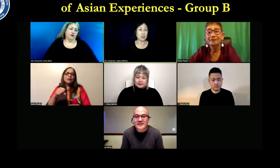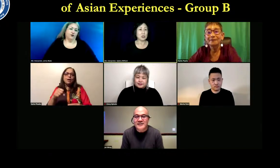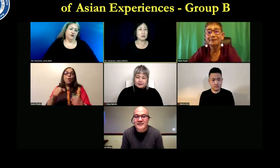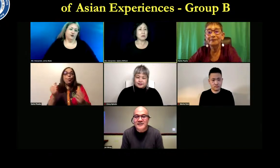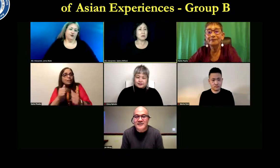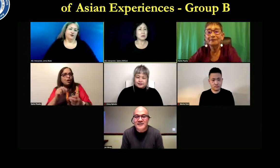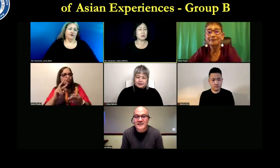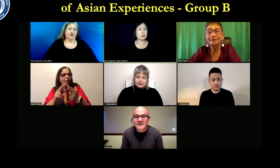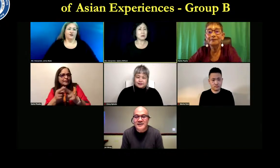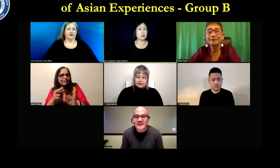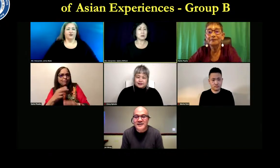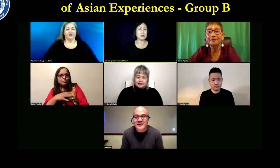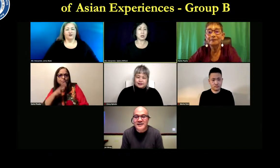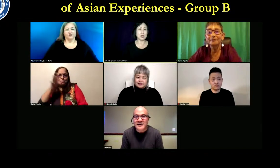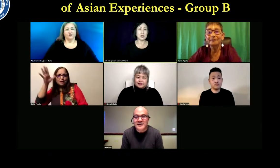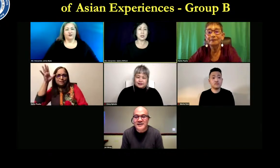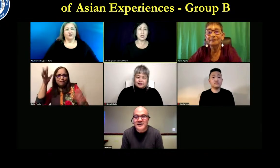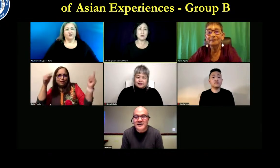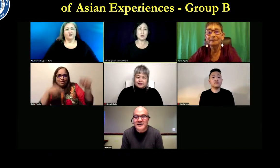I